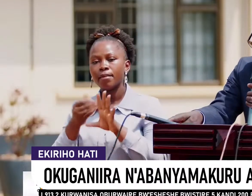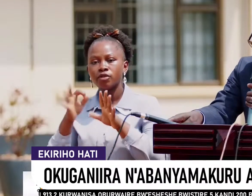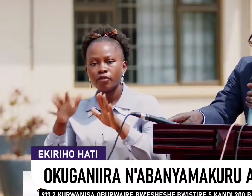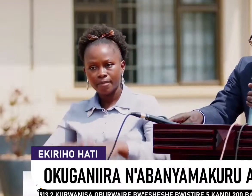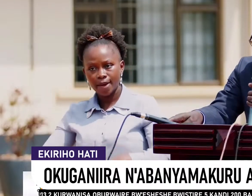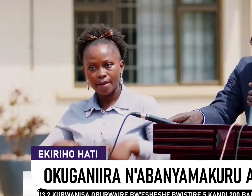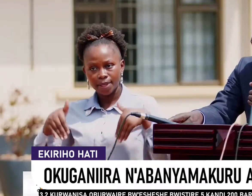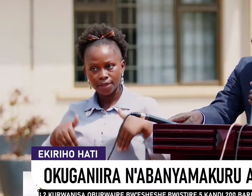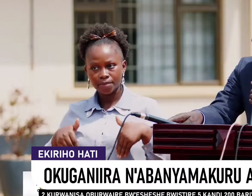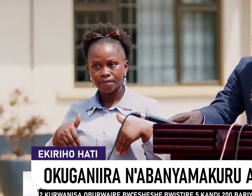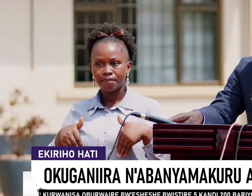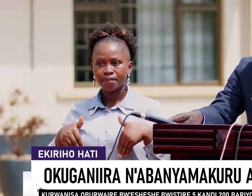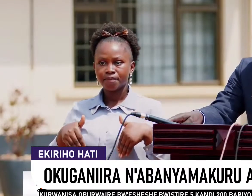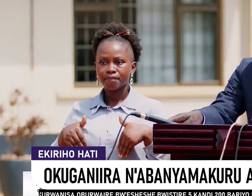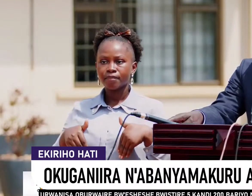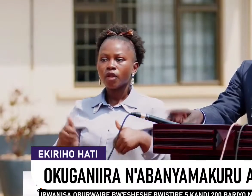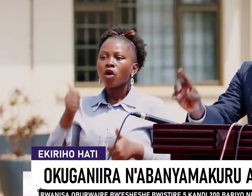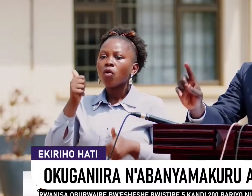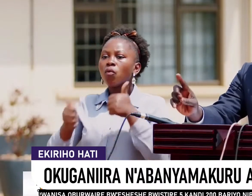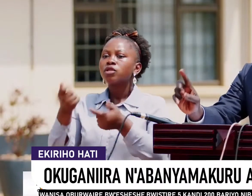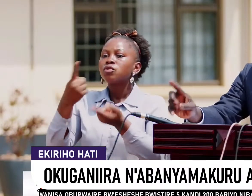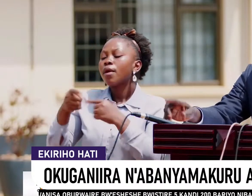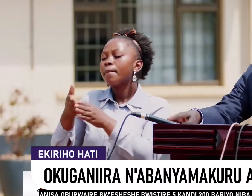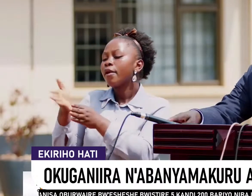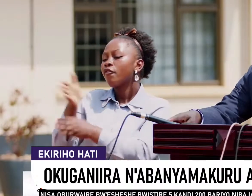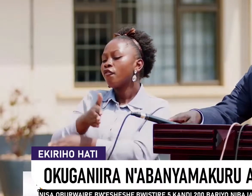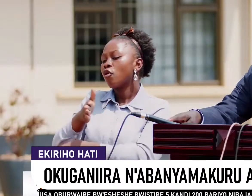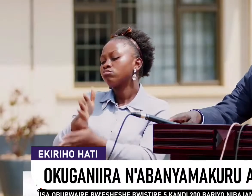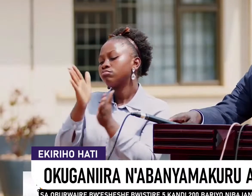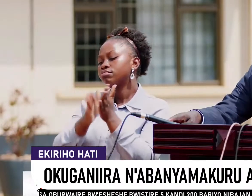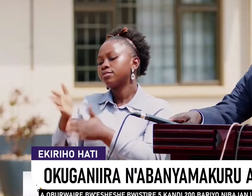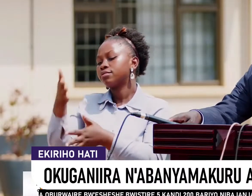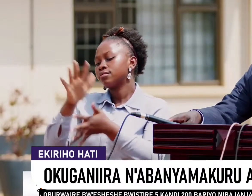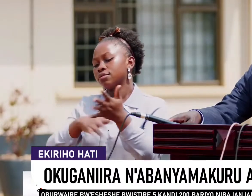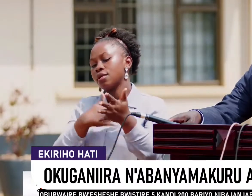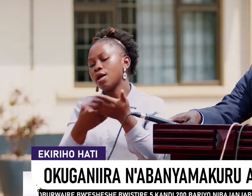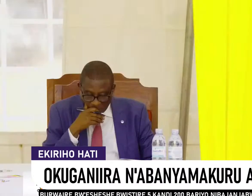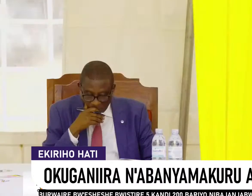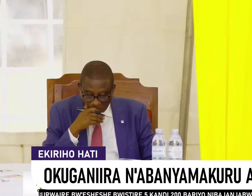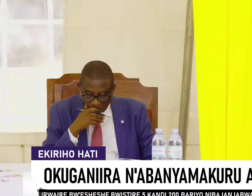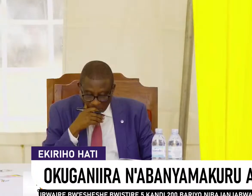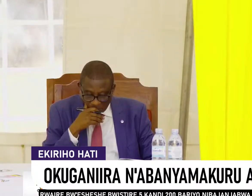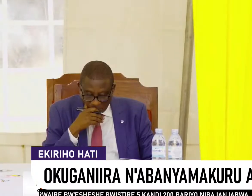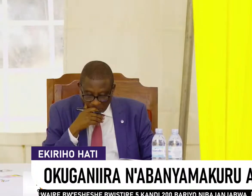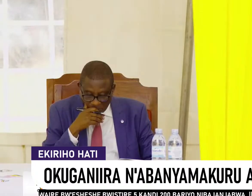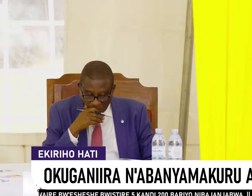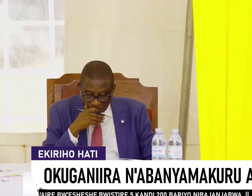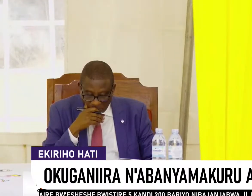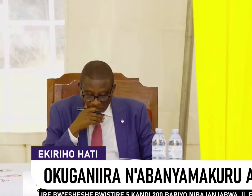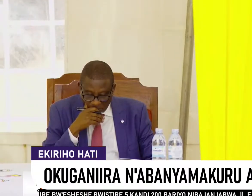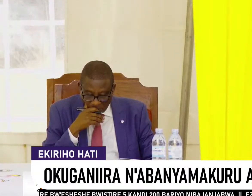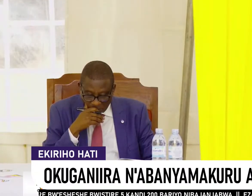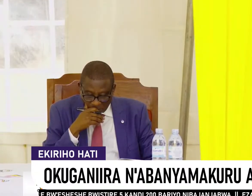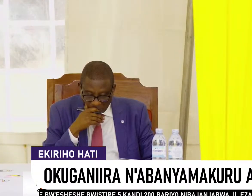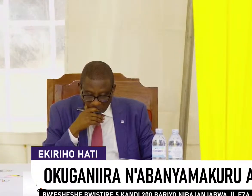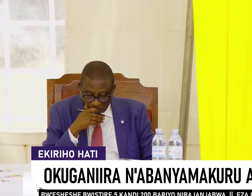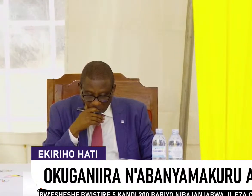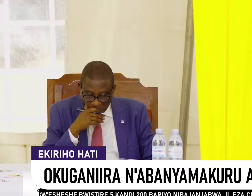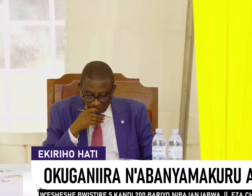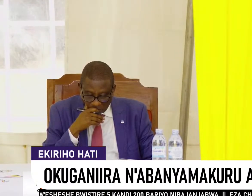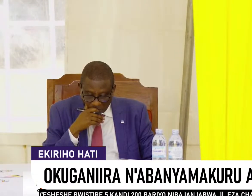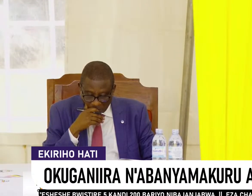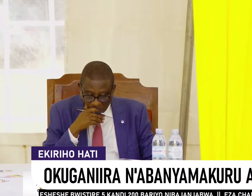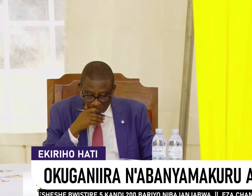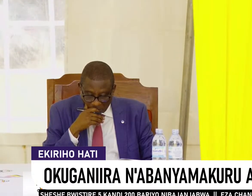parliament, which we had earlier scheduled to take place on the 16th of September, 16th